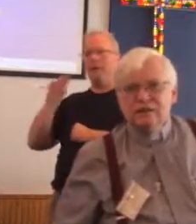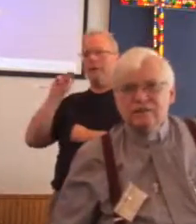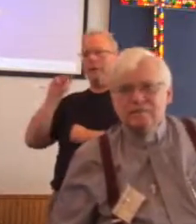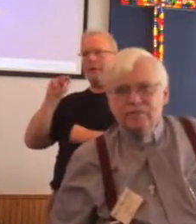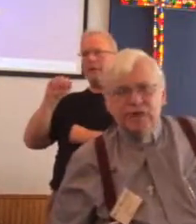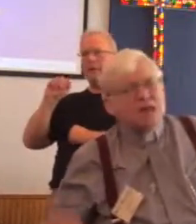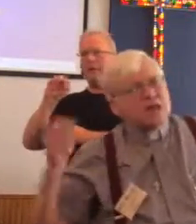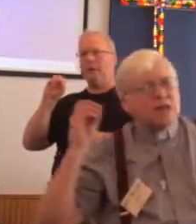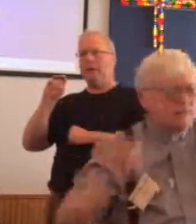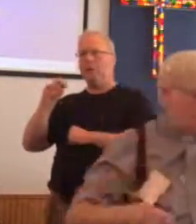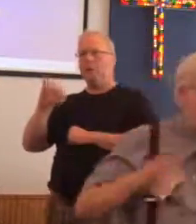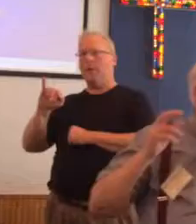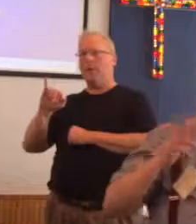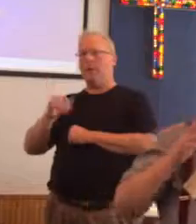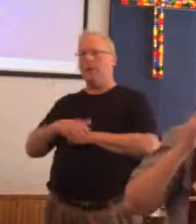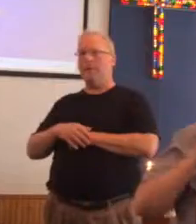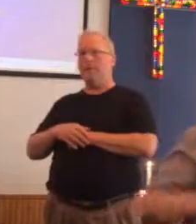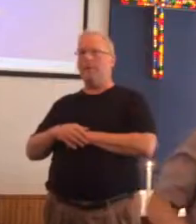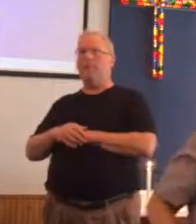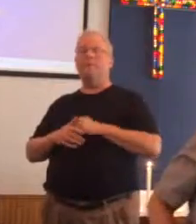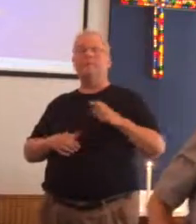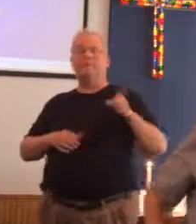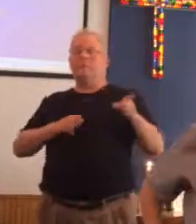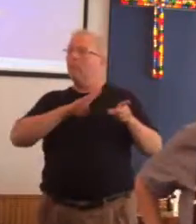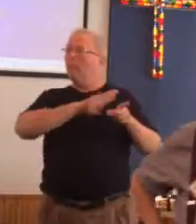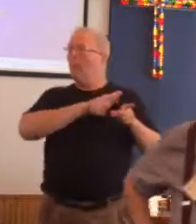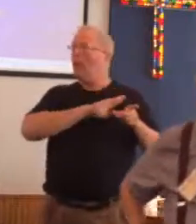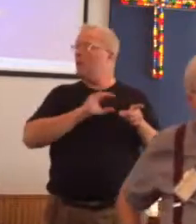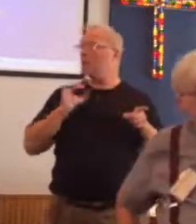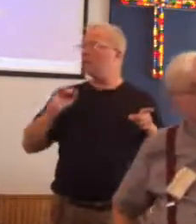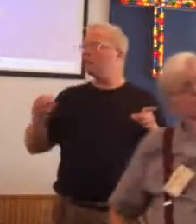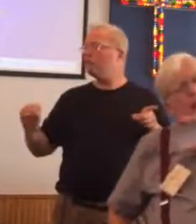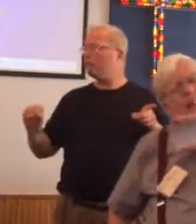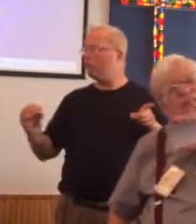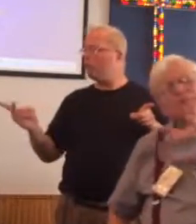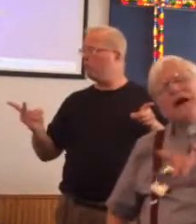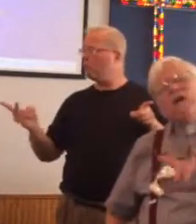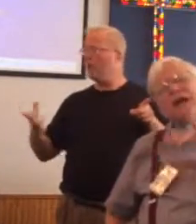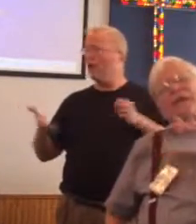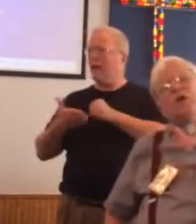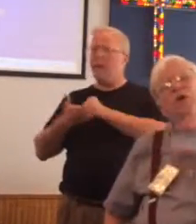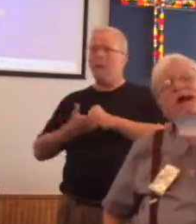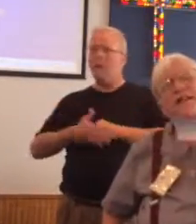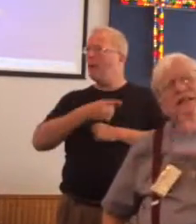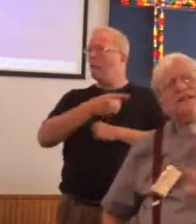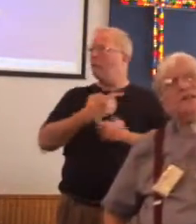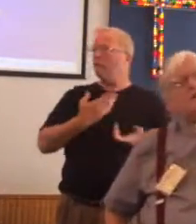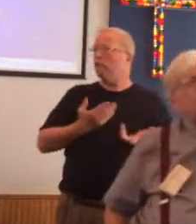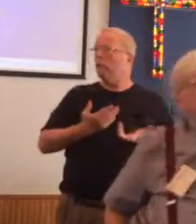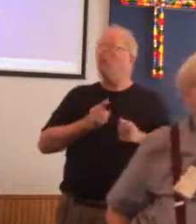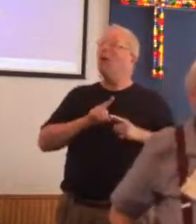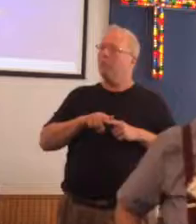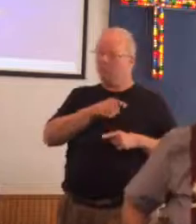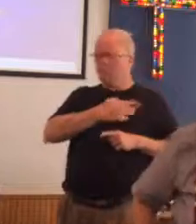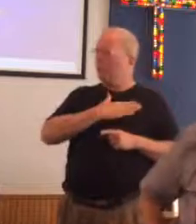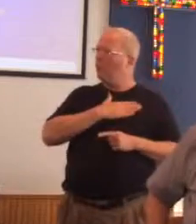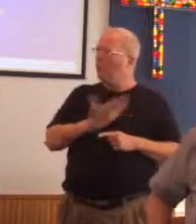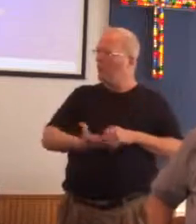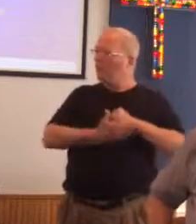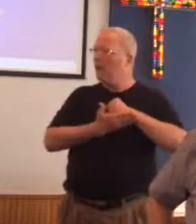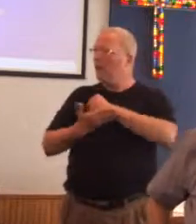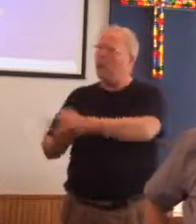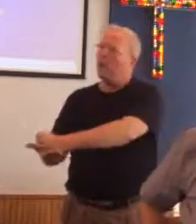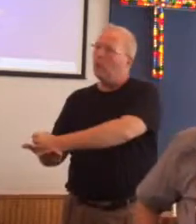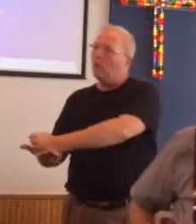convenient. Even when it's not pleasant. And it's about, like Boaz, living with